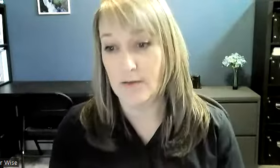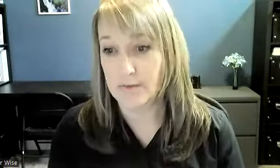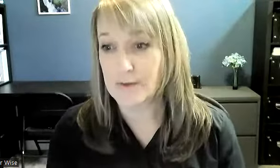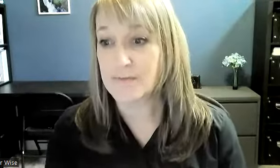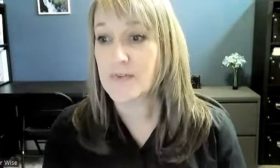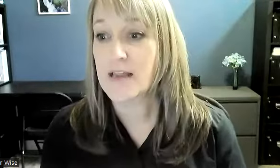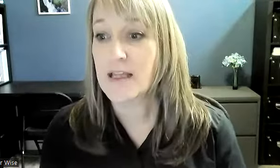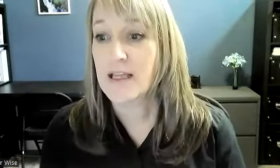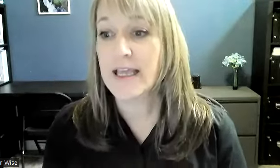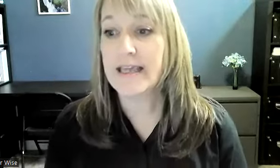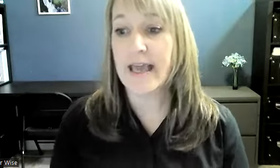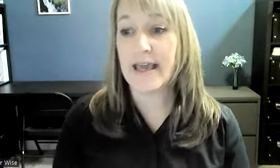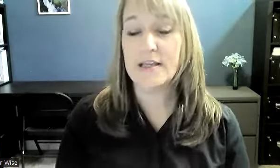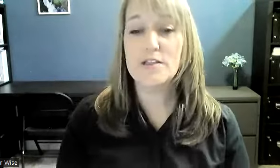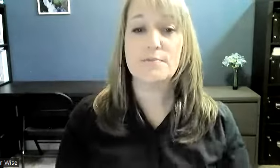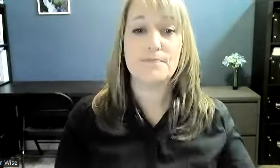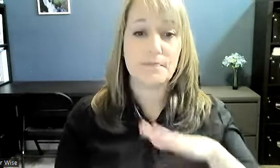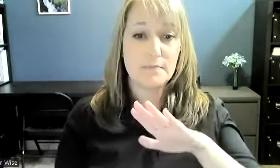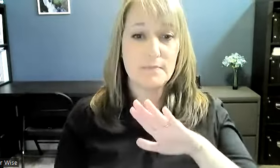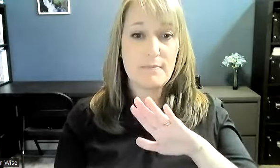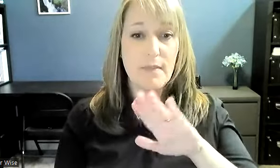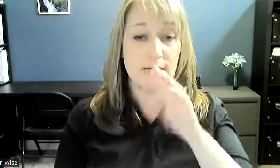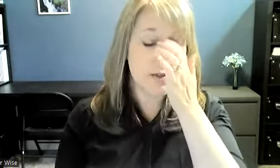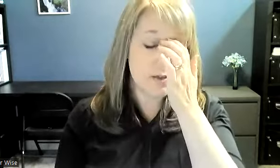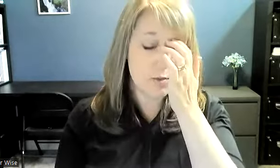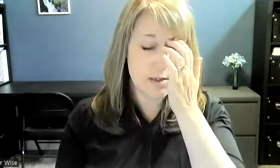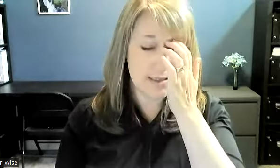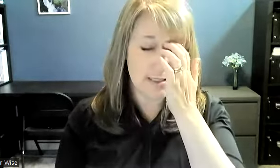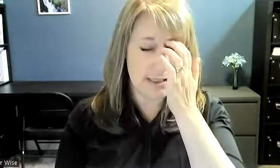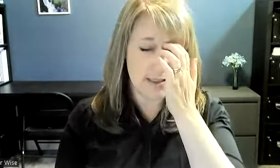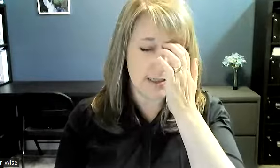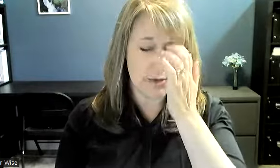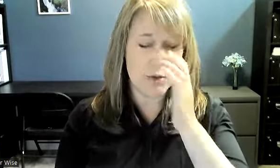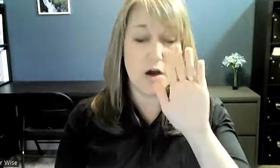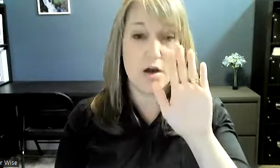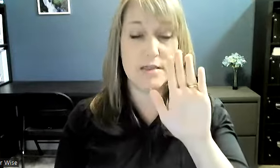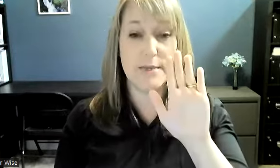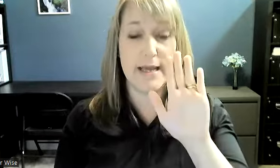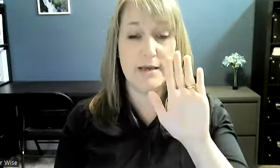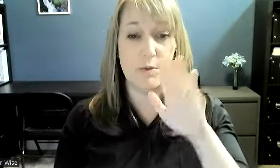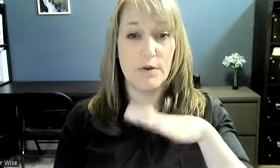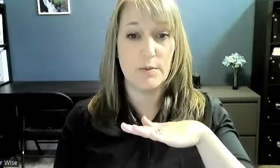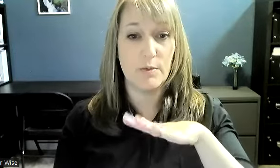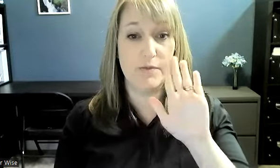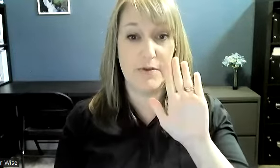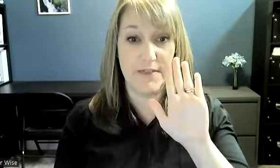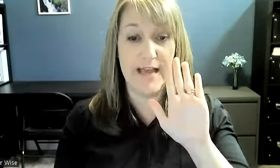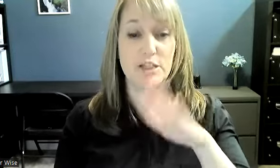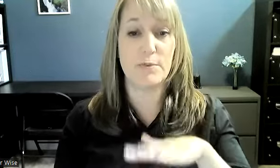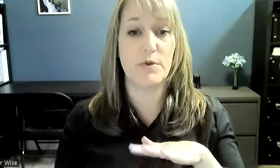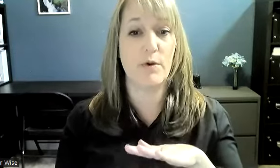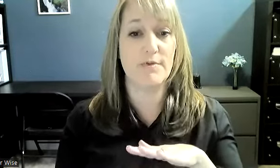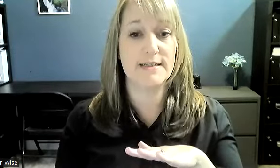offer. Engage. So you want your non-dominant hand with a flat hand shape with your palm facing